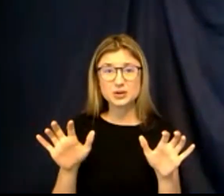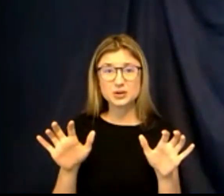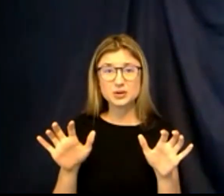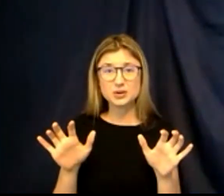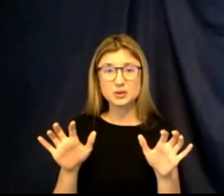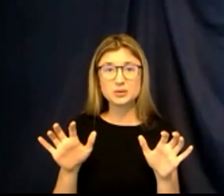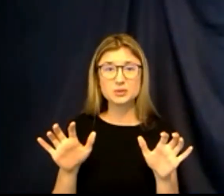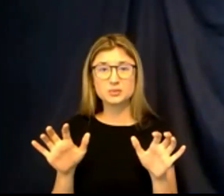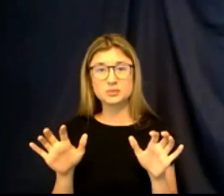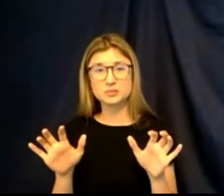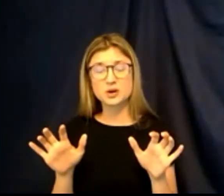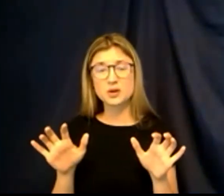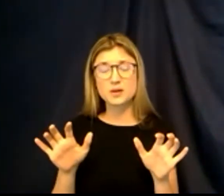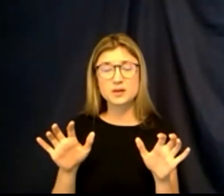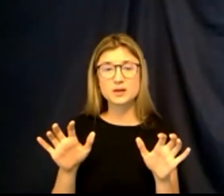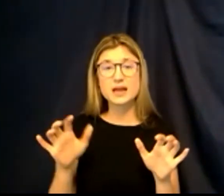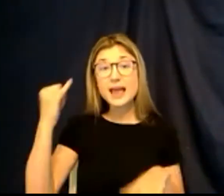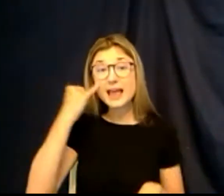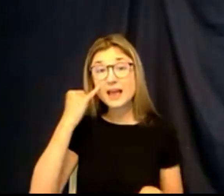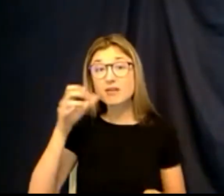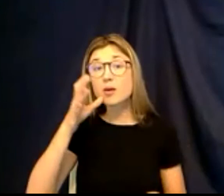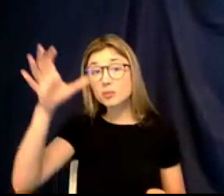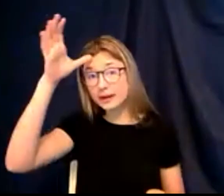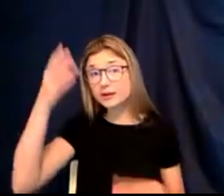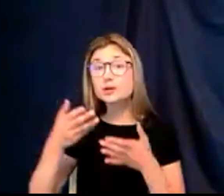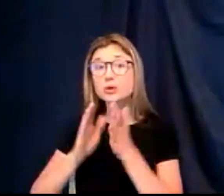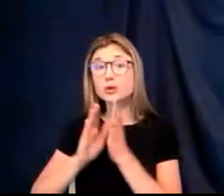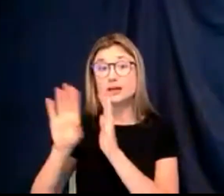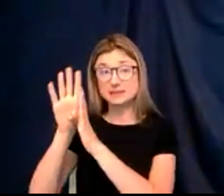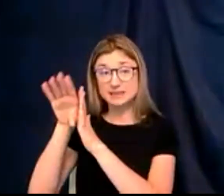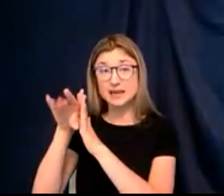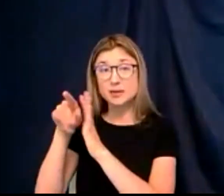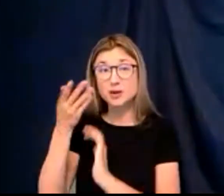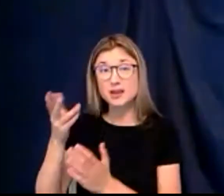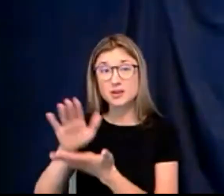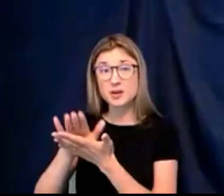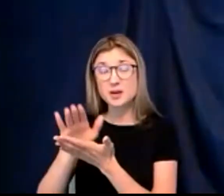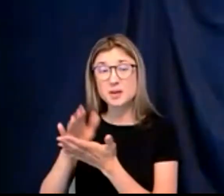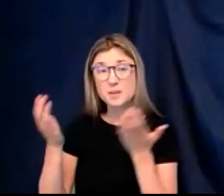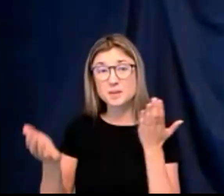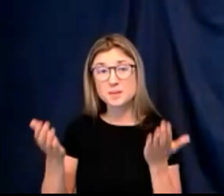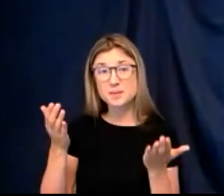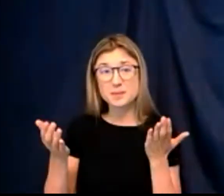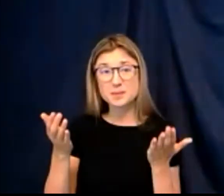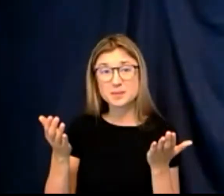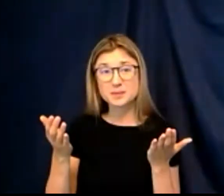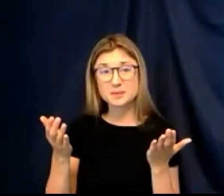that once if a parent does request a camera at a school, maybe it's tracked to see, you know,